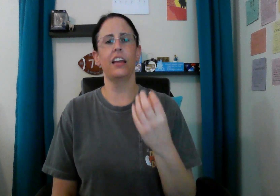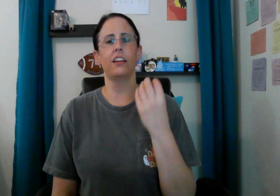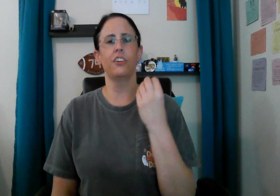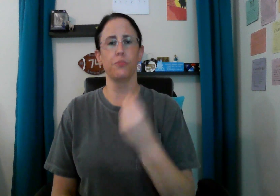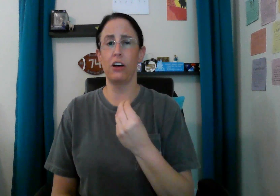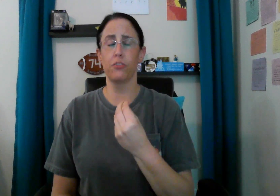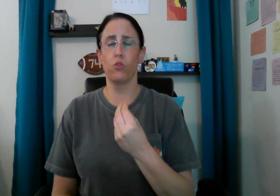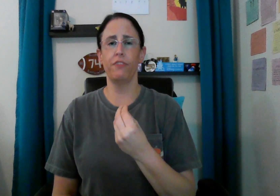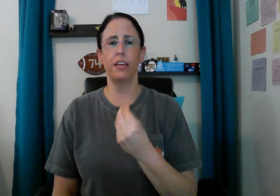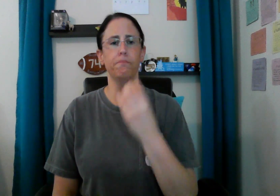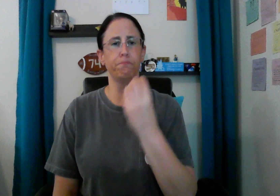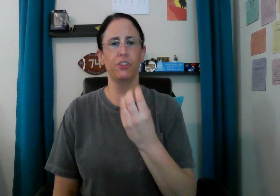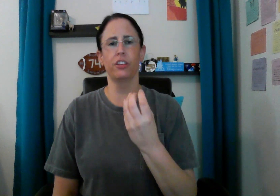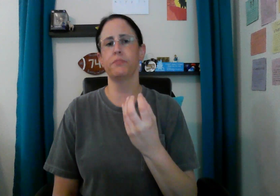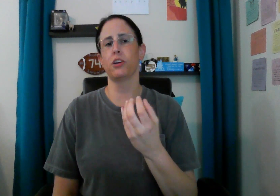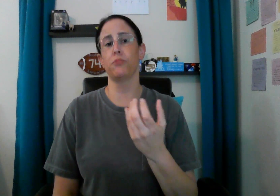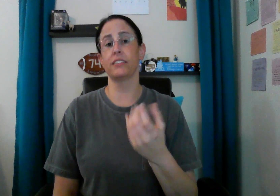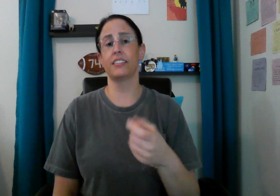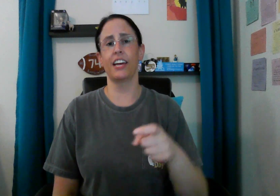and your mouth morpheme, your lips are pressed together.